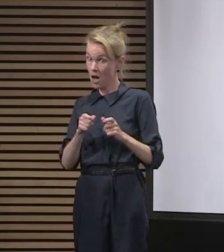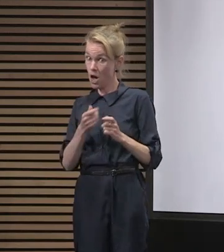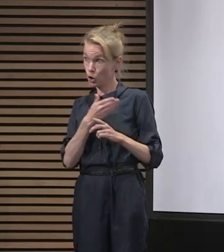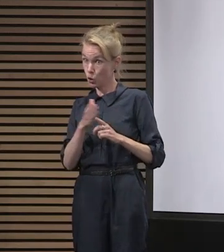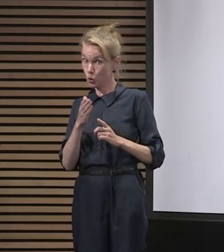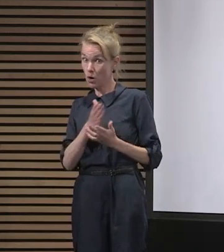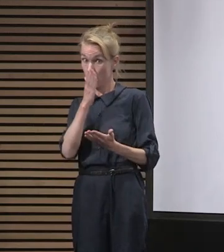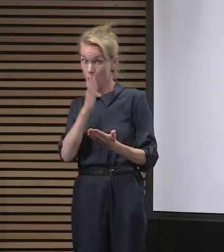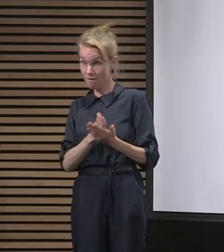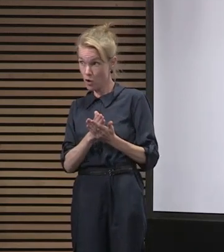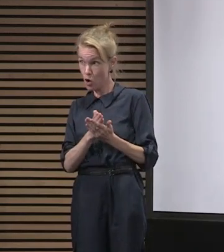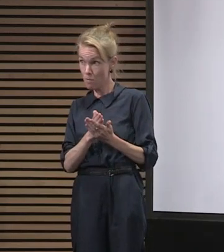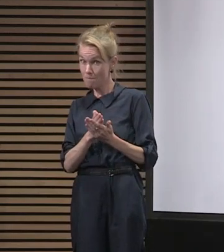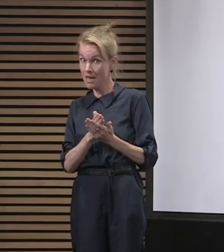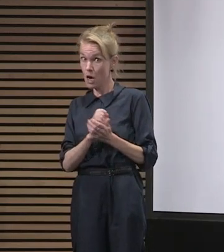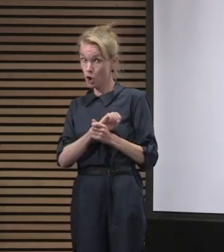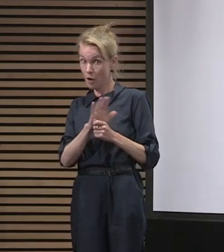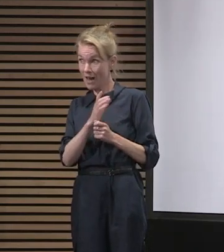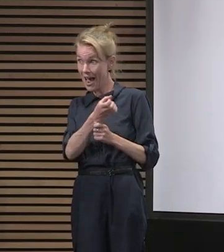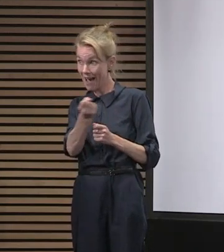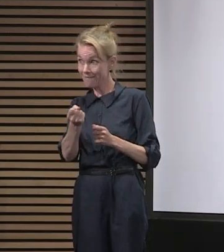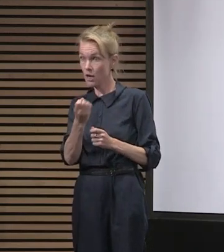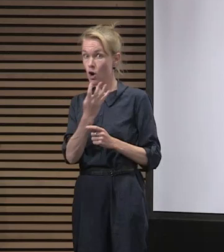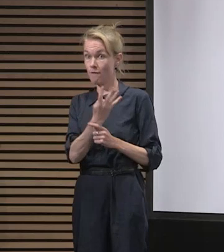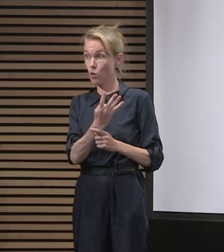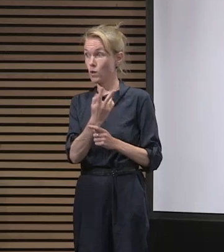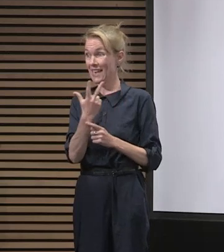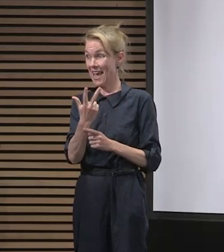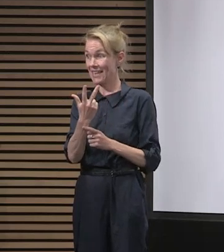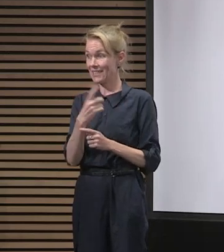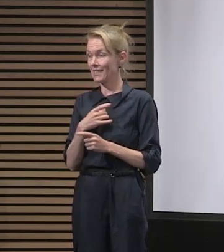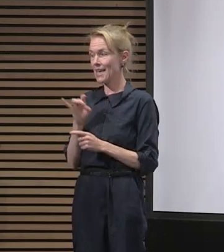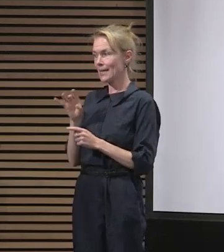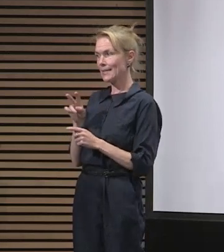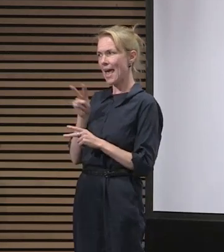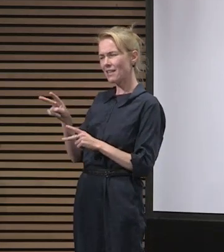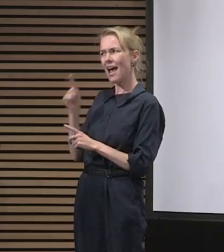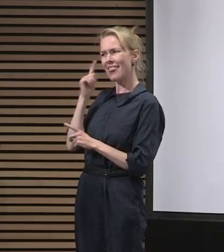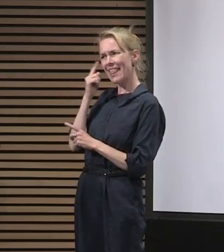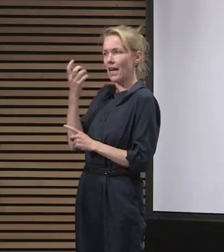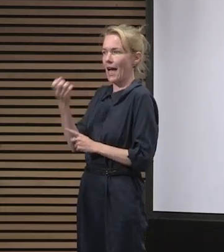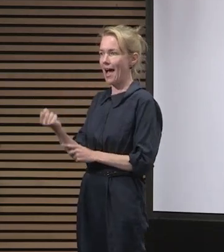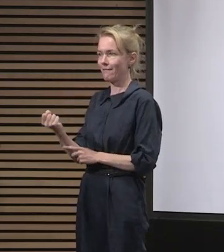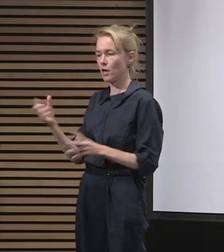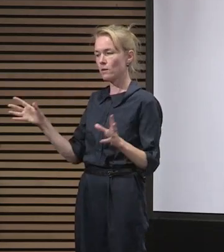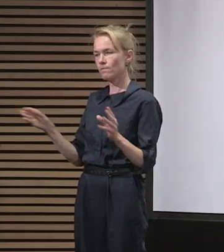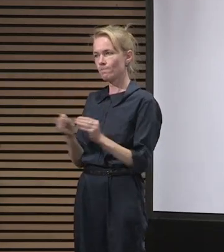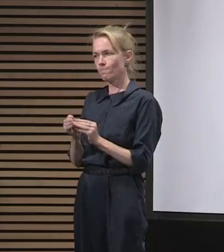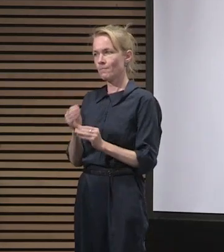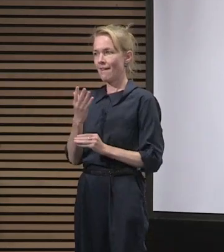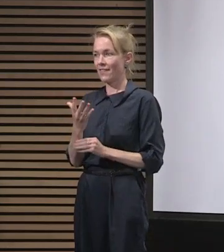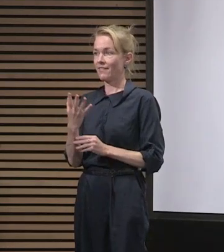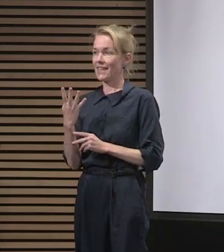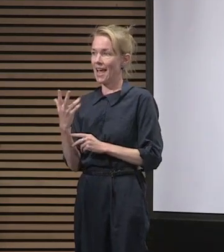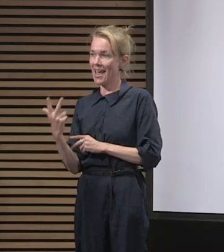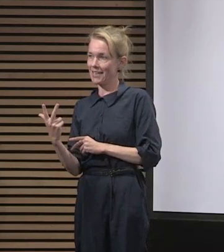10 probable new cases. So in other words, 58 more cases than yesterday. There are no additional